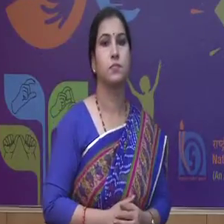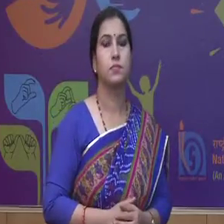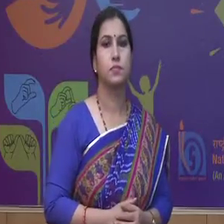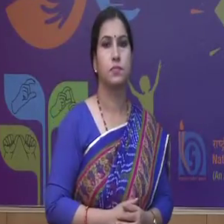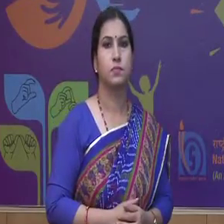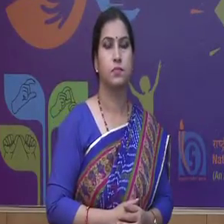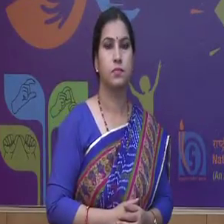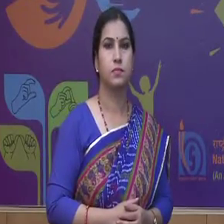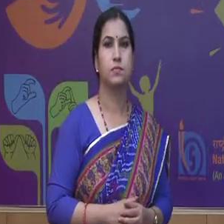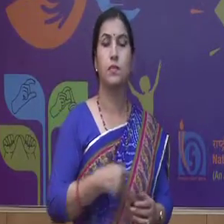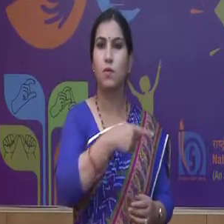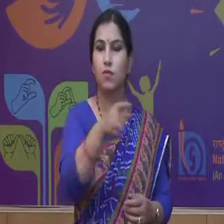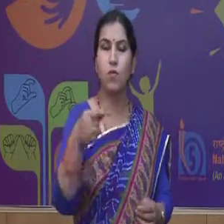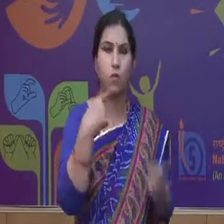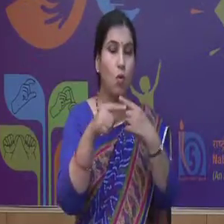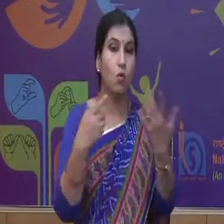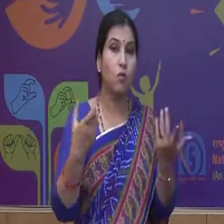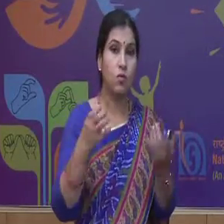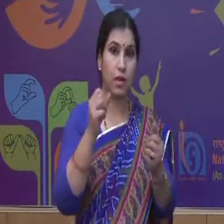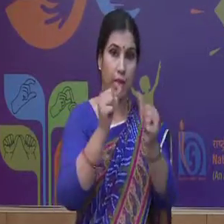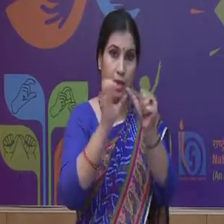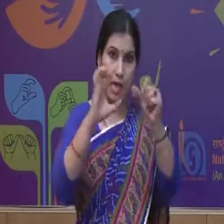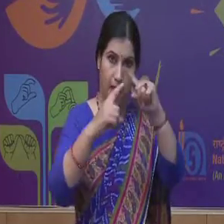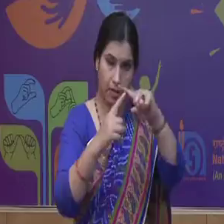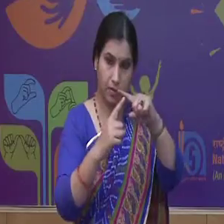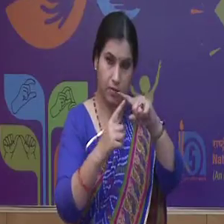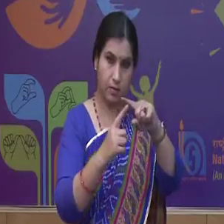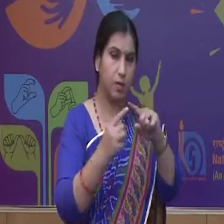We talked about Charter Act of 1813